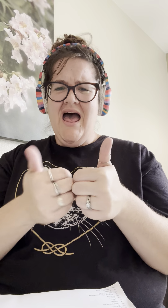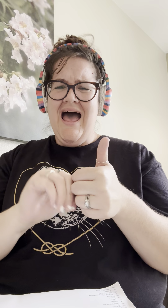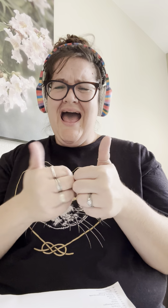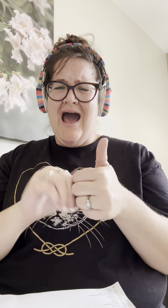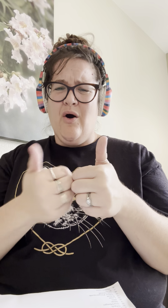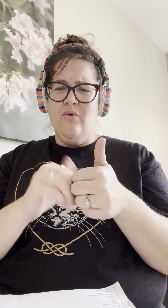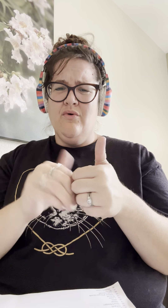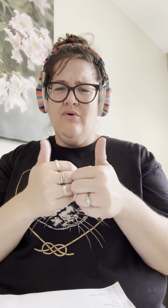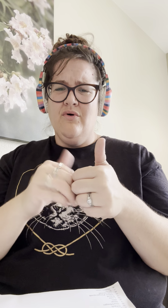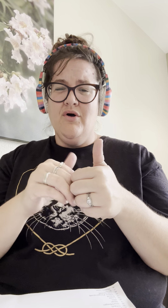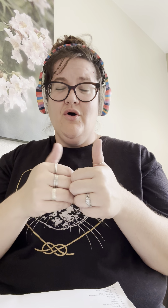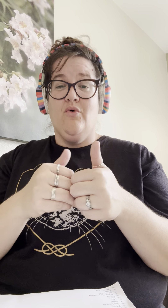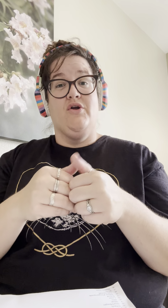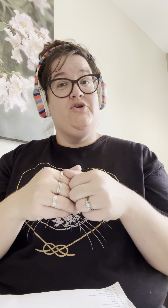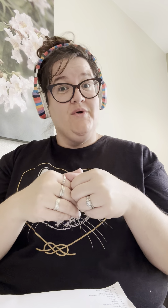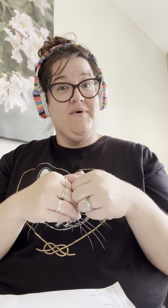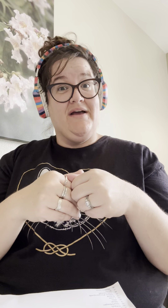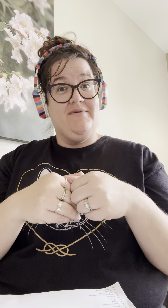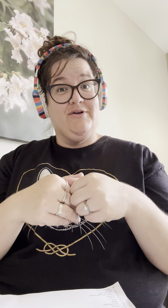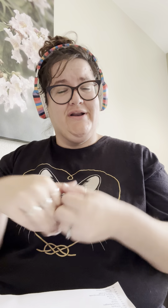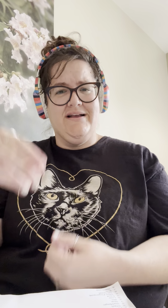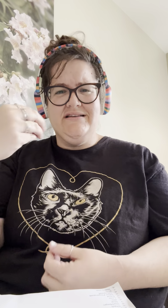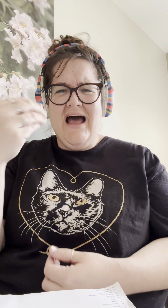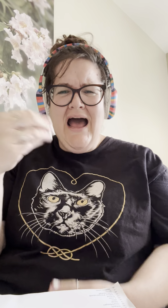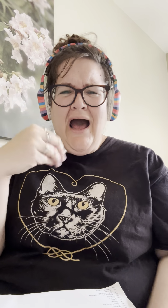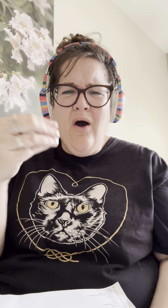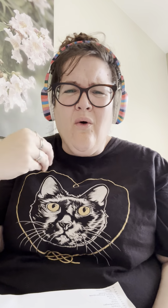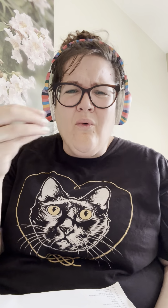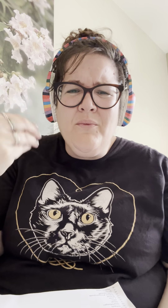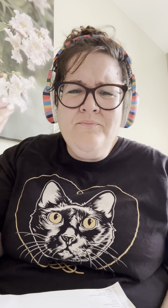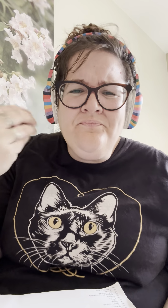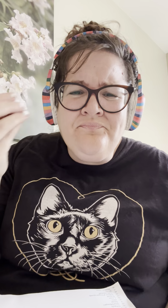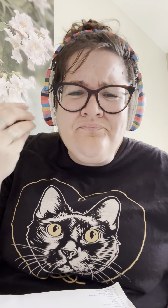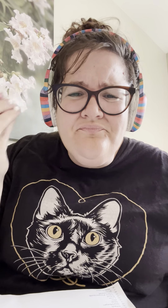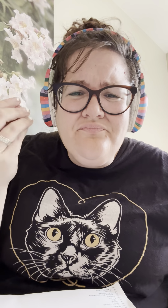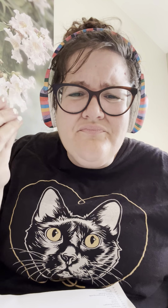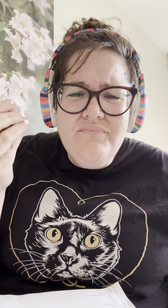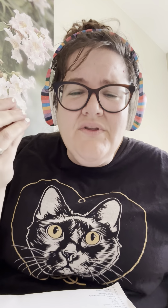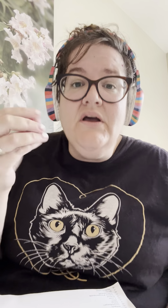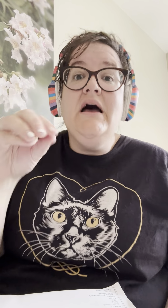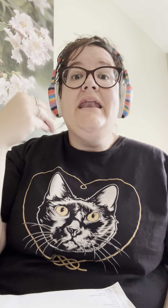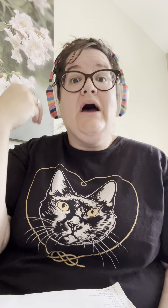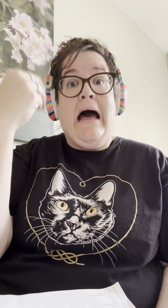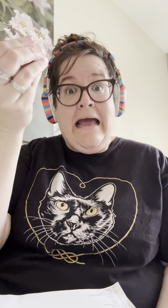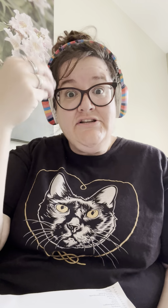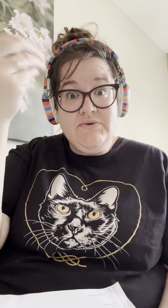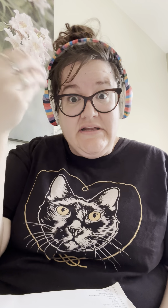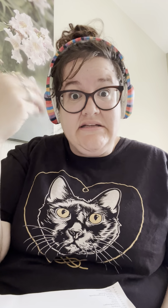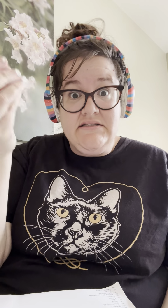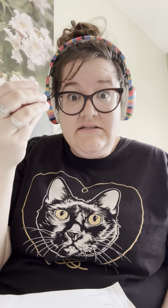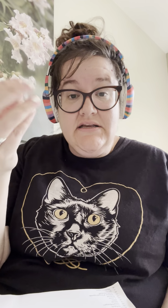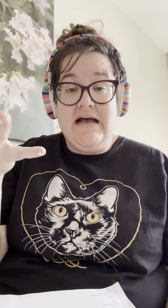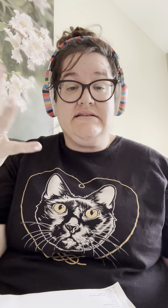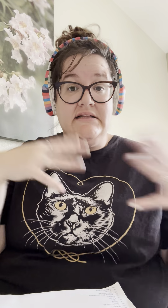or a newer one I've been learning is how. Now, I do this as